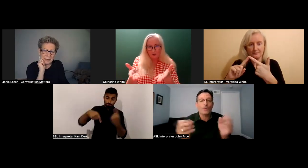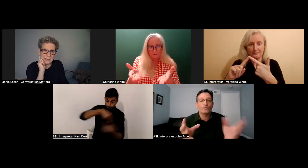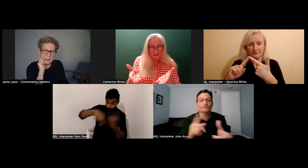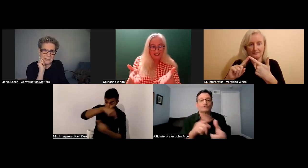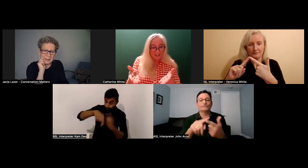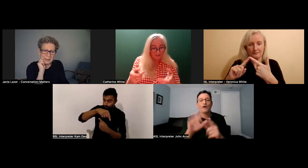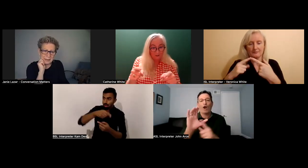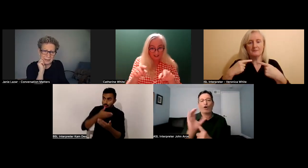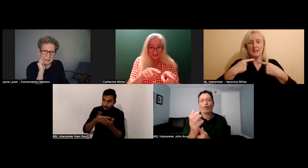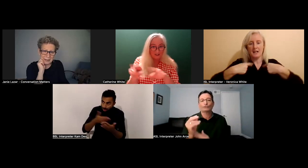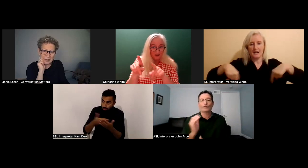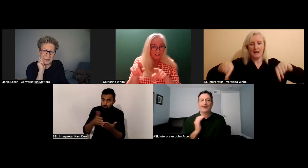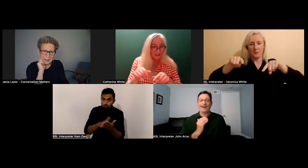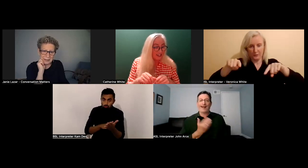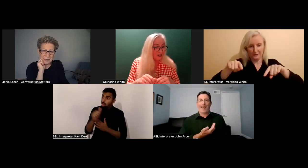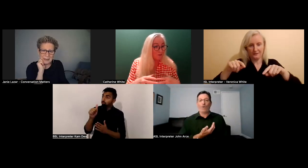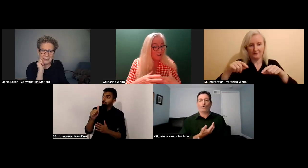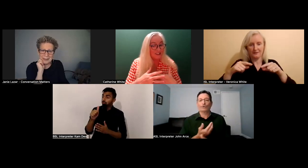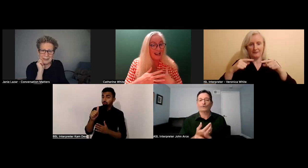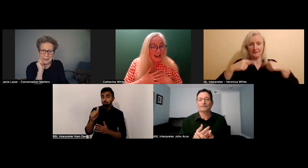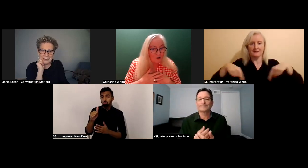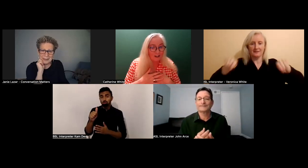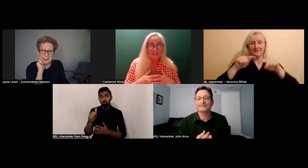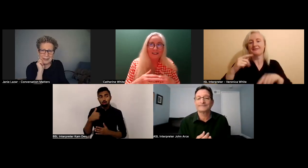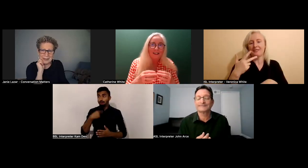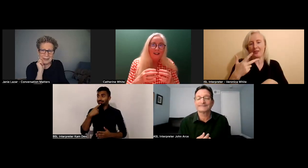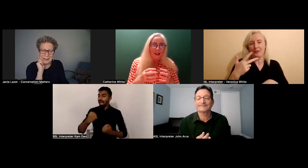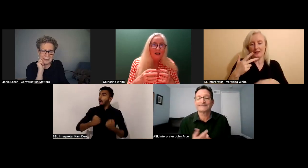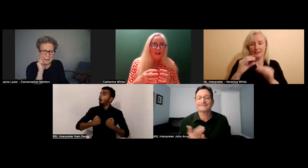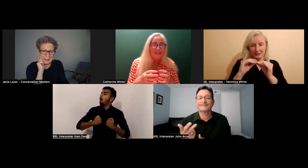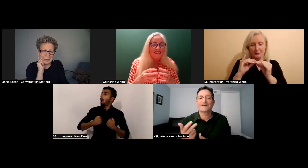and I'm talking about the collective here because they're all three interpreters, our